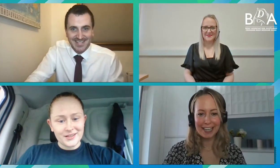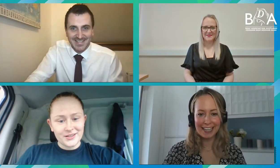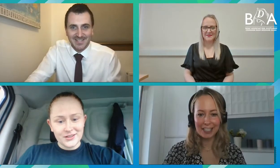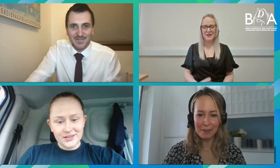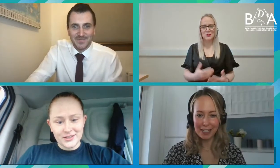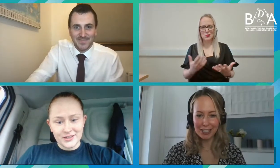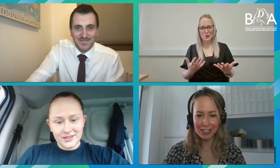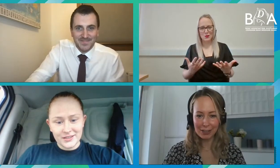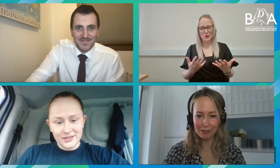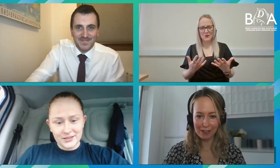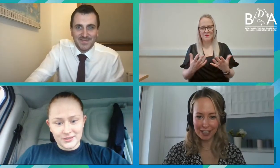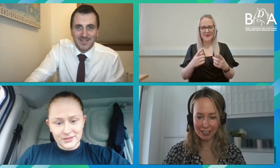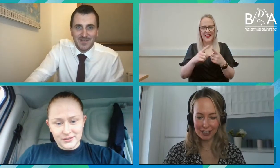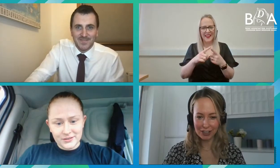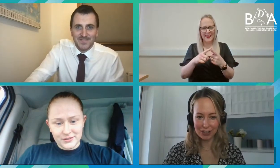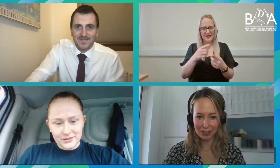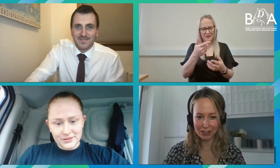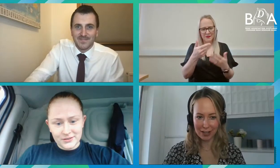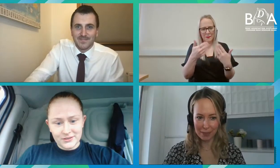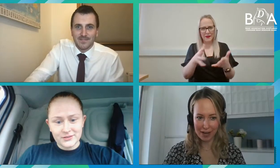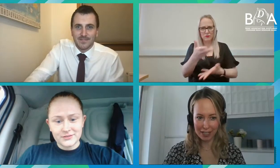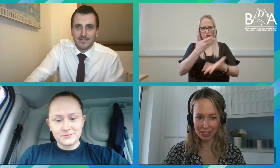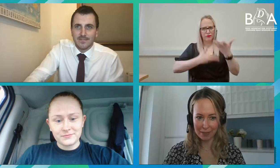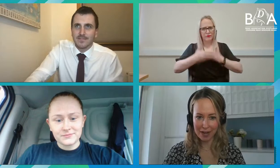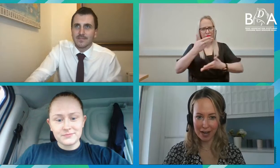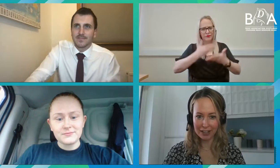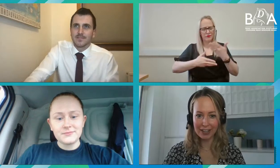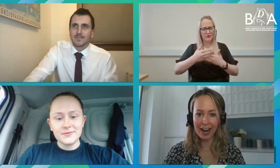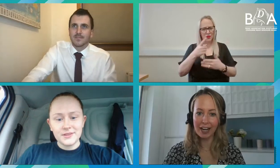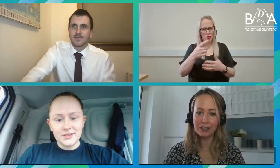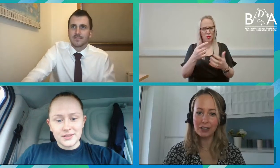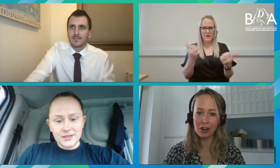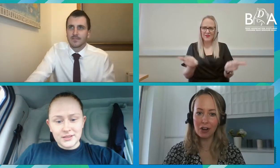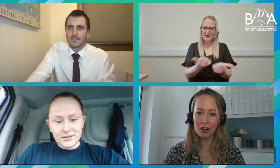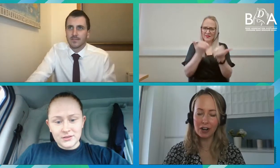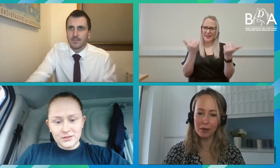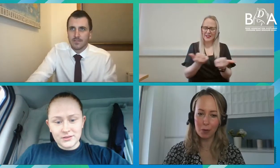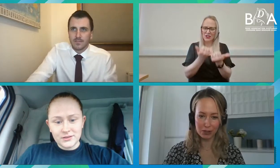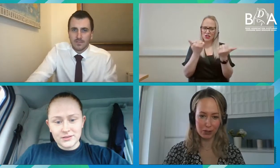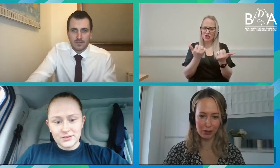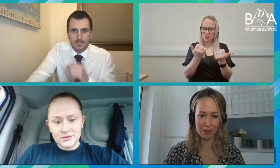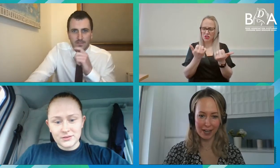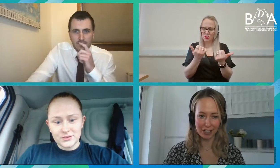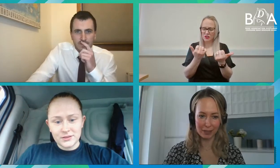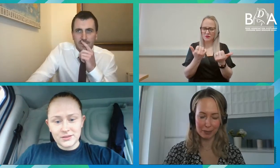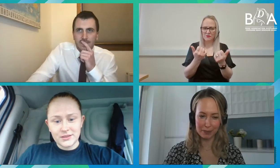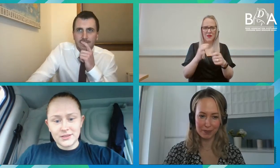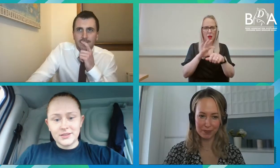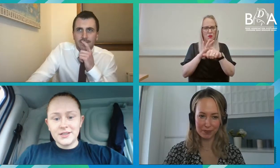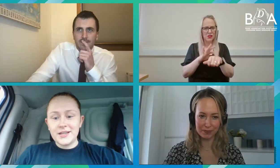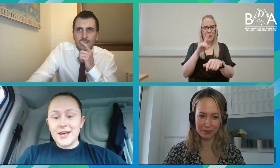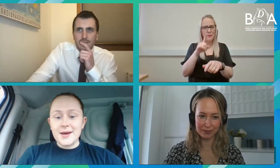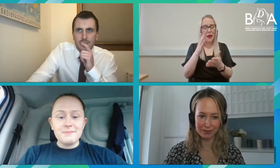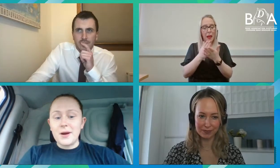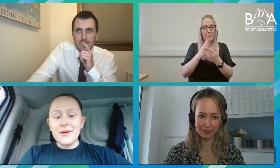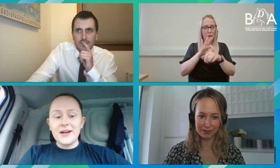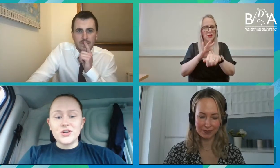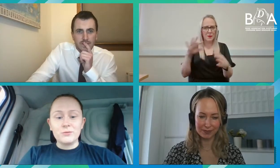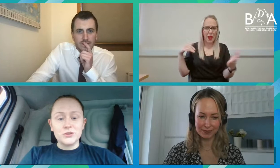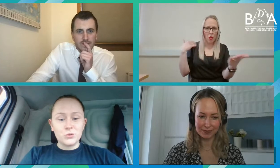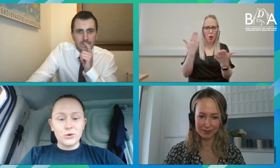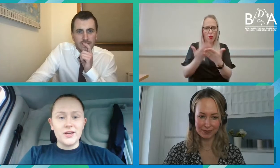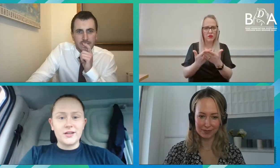So, Elaine, you mentioned that you finished your apprenticeship now. How long was your apprenticeship?